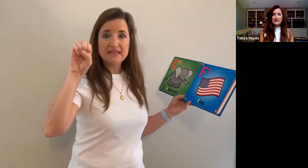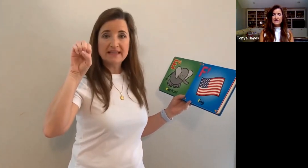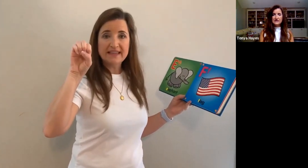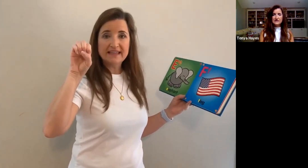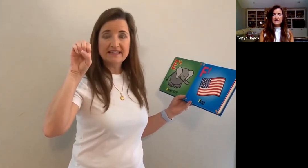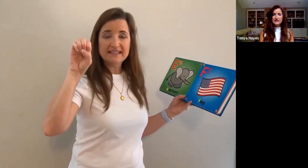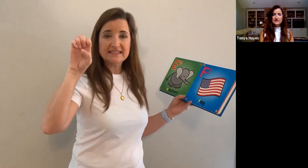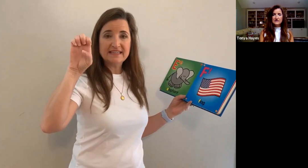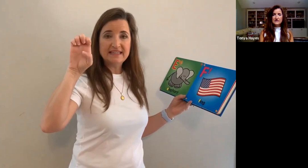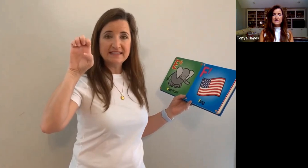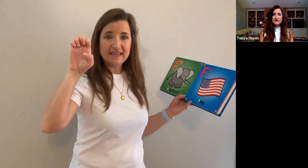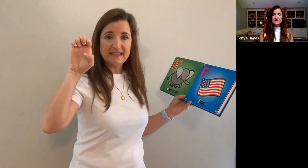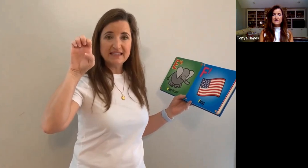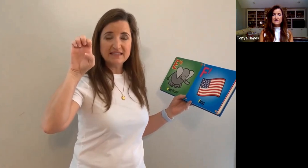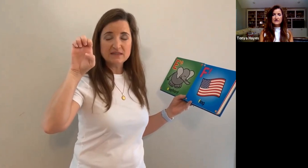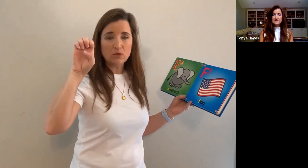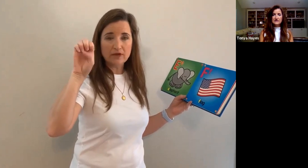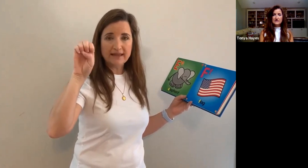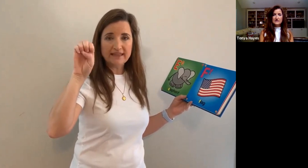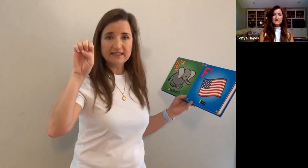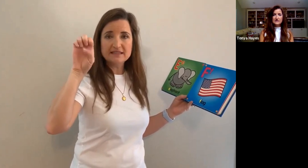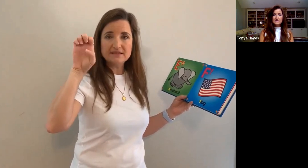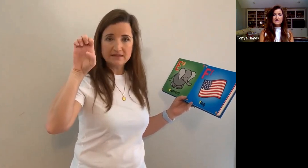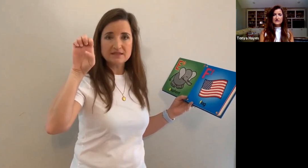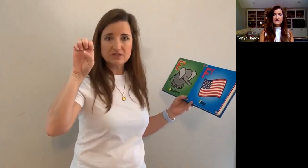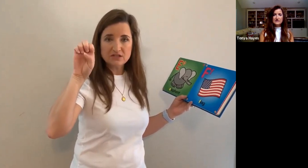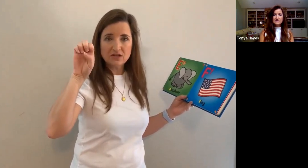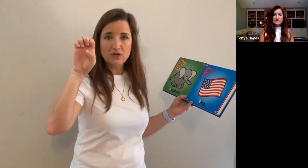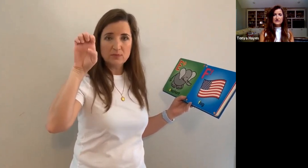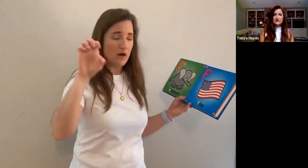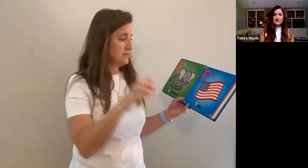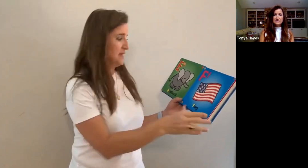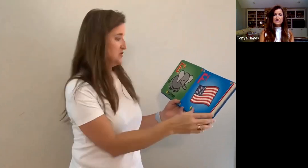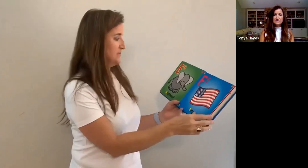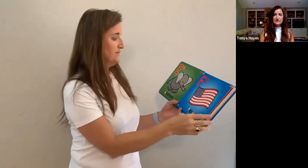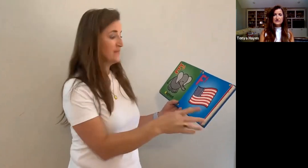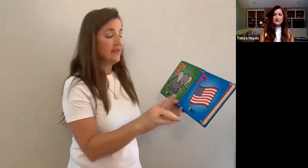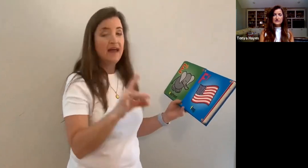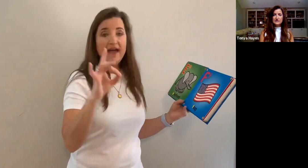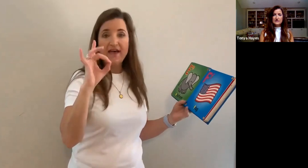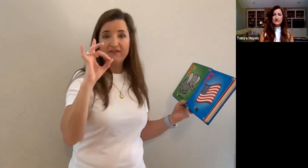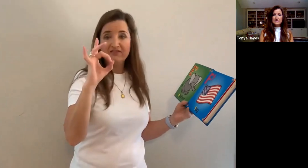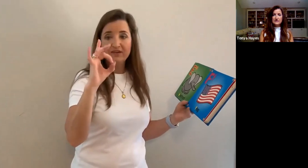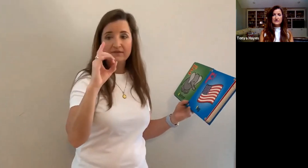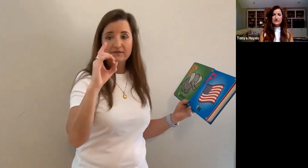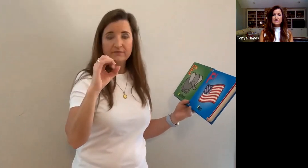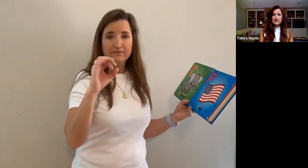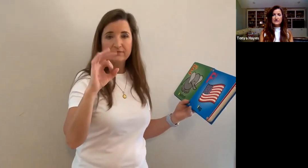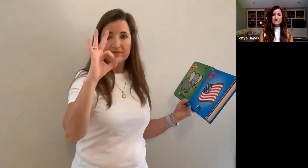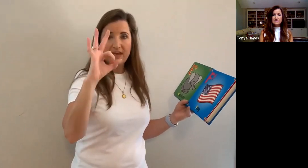it shows E like this. E is like this or like this. It's just a close approximation. F,